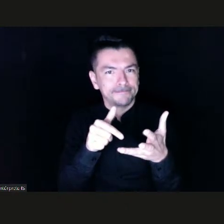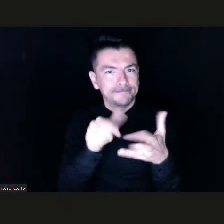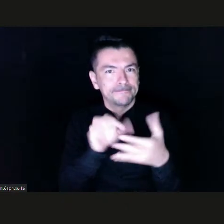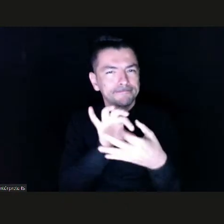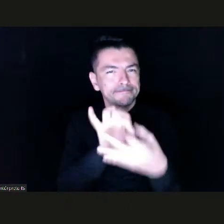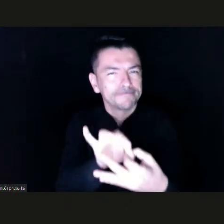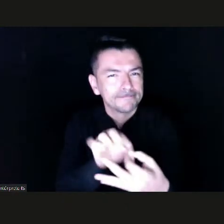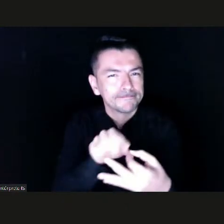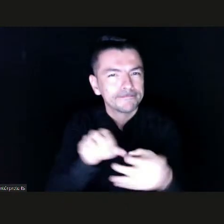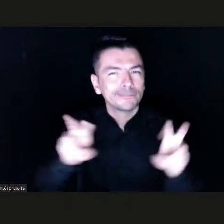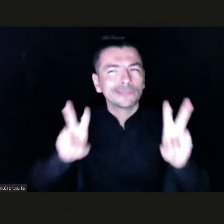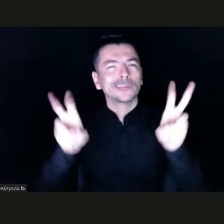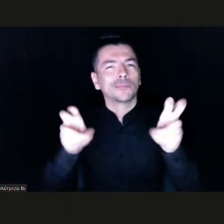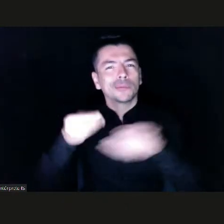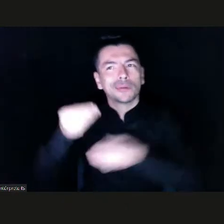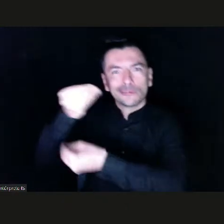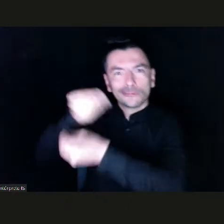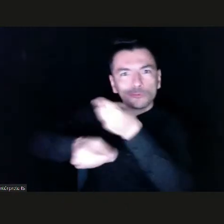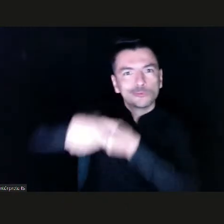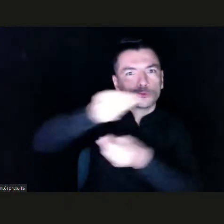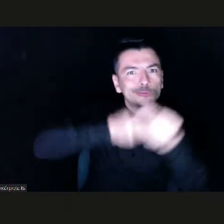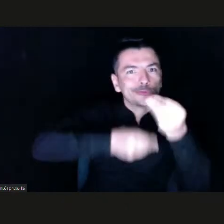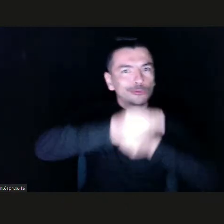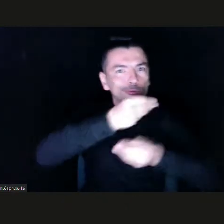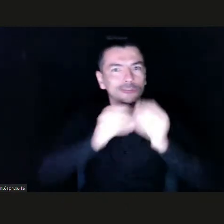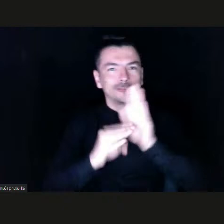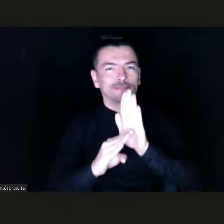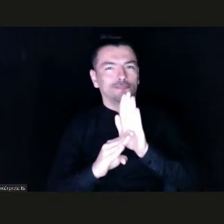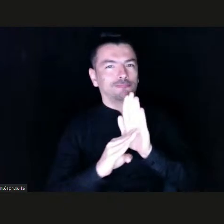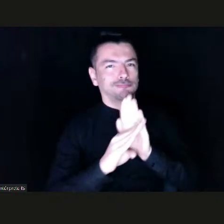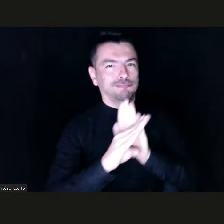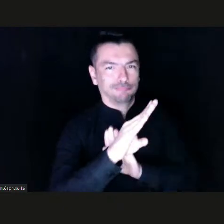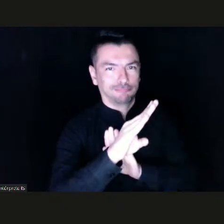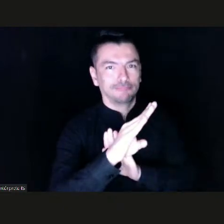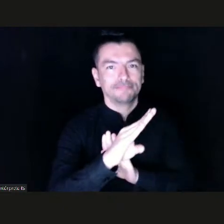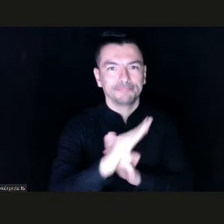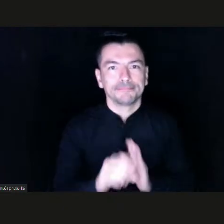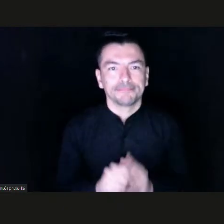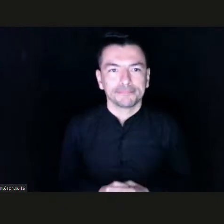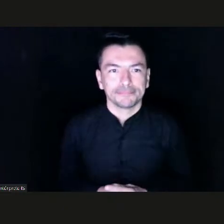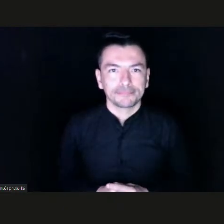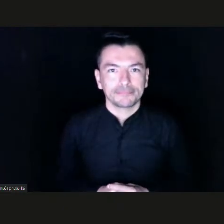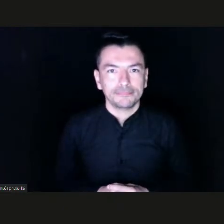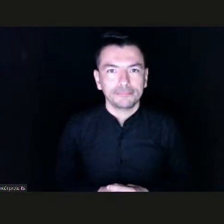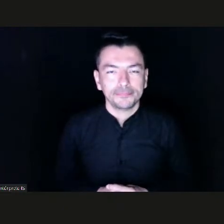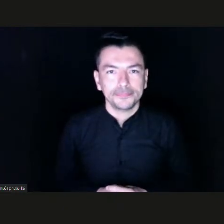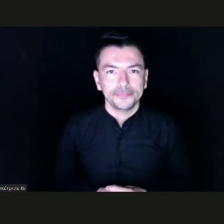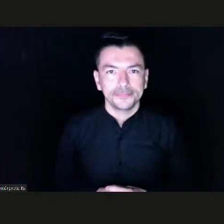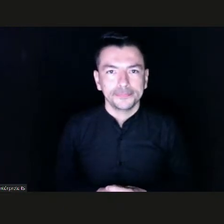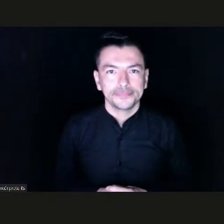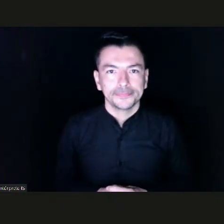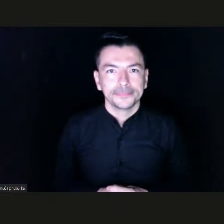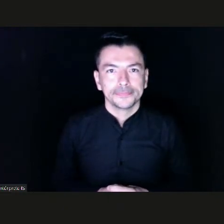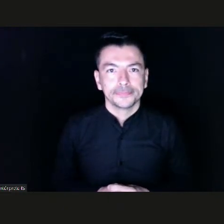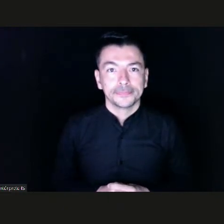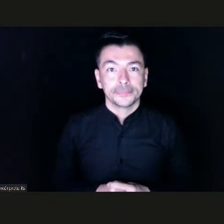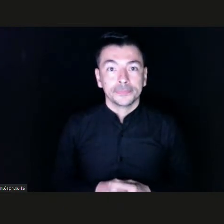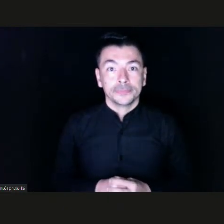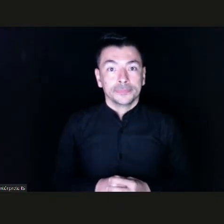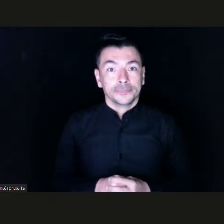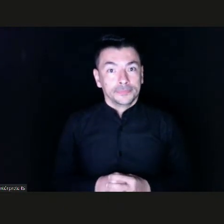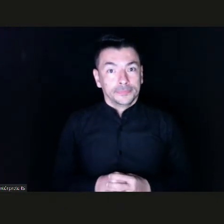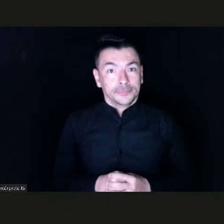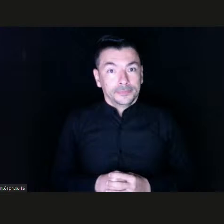hosted by the government of Barbados. This forum is organized jointly with